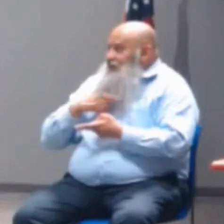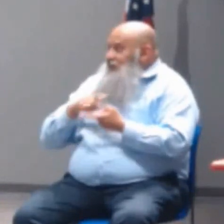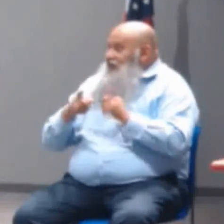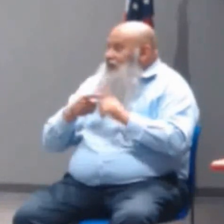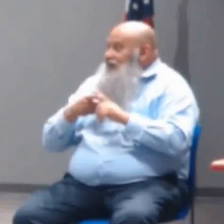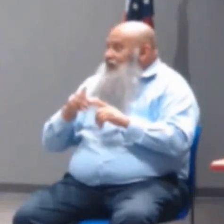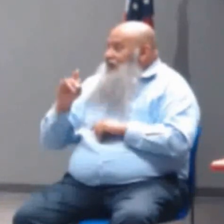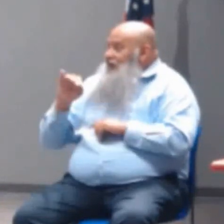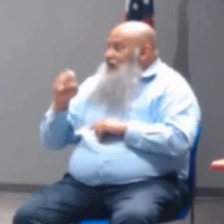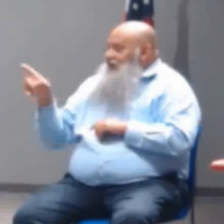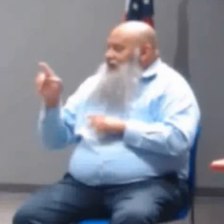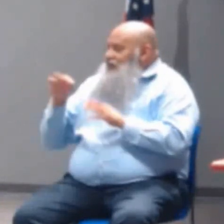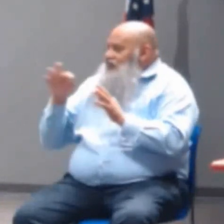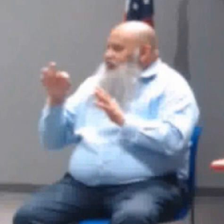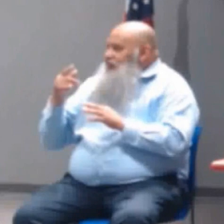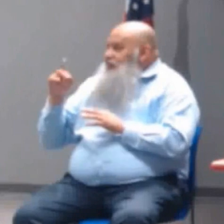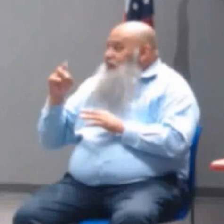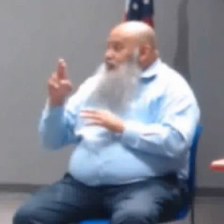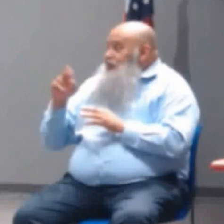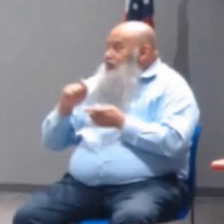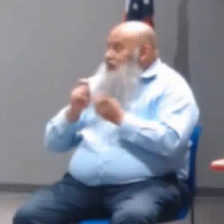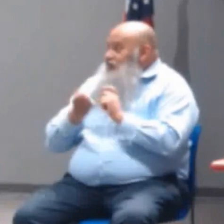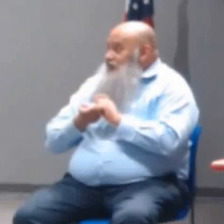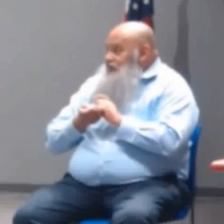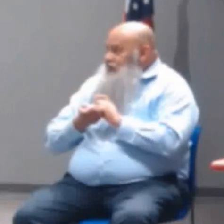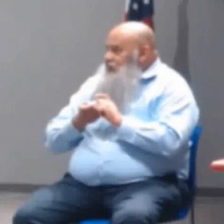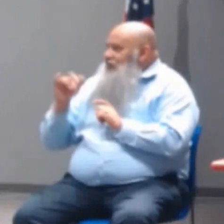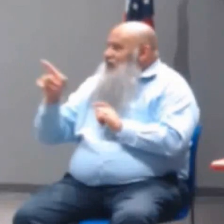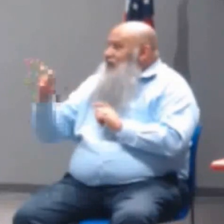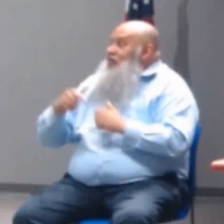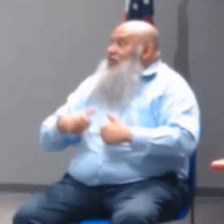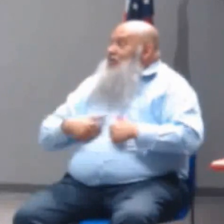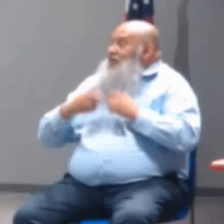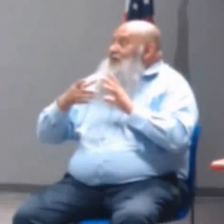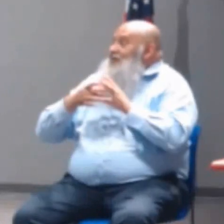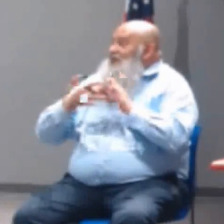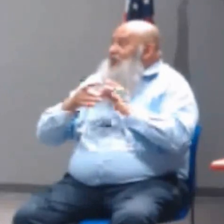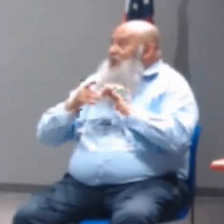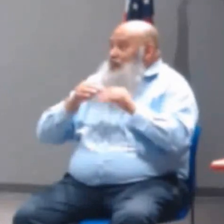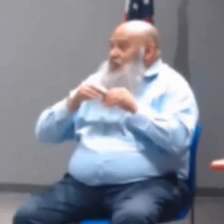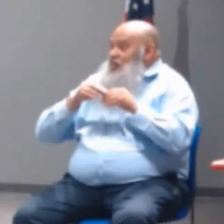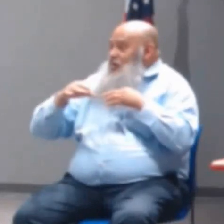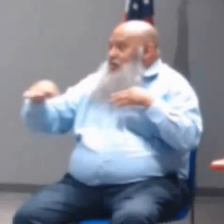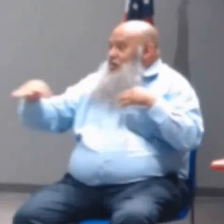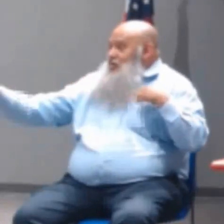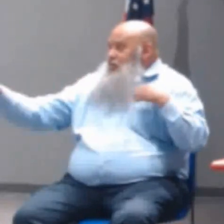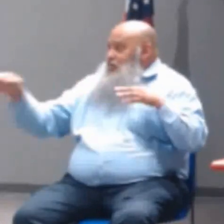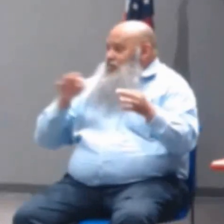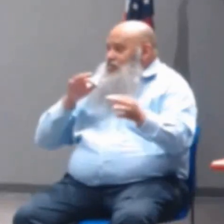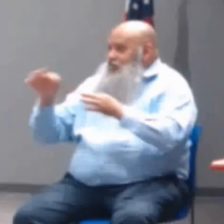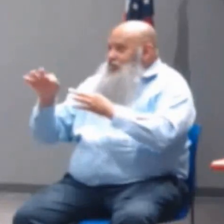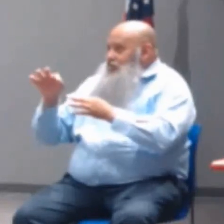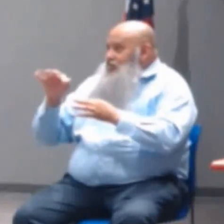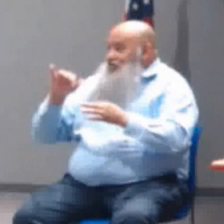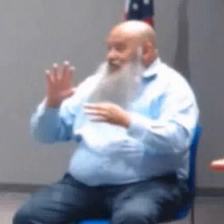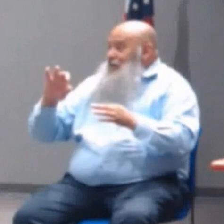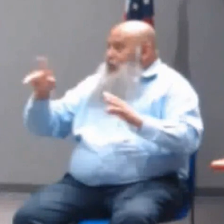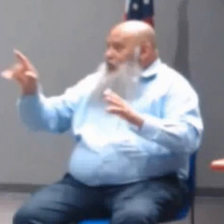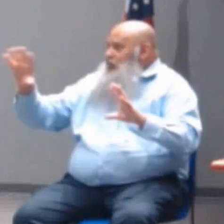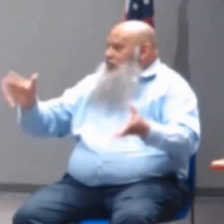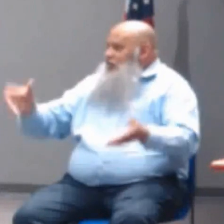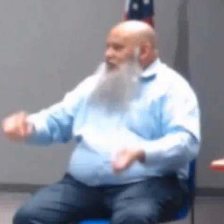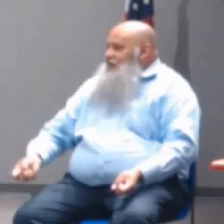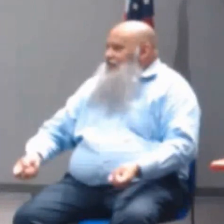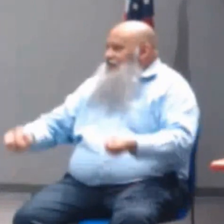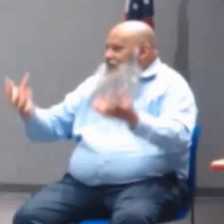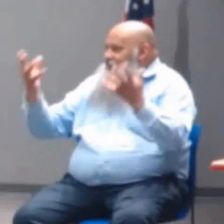Connie described gender transition as if you have your life story laid out on a Scrabble board. And you take that board and you flip it up in the